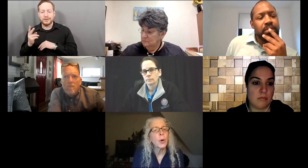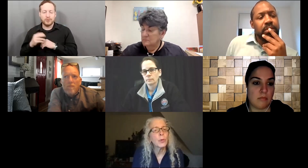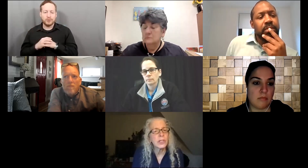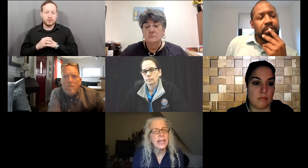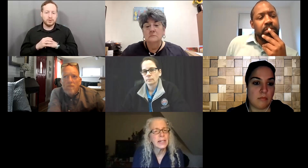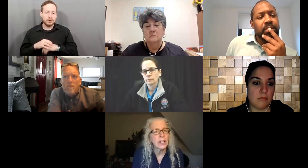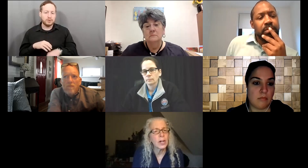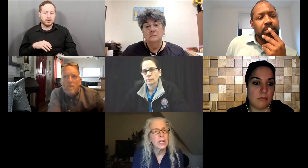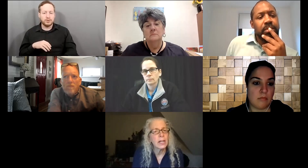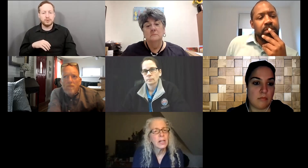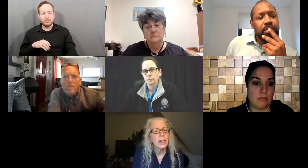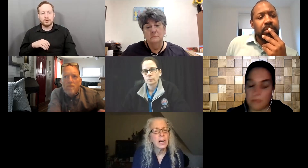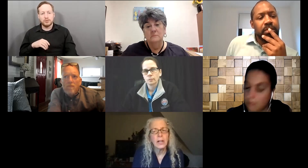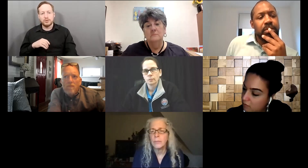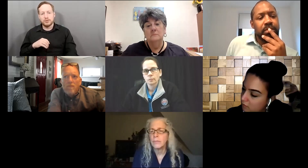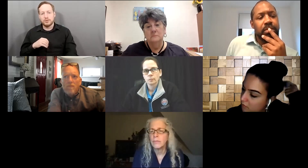the post-secondary